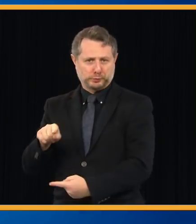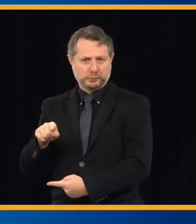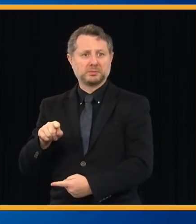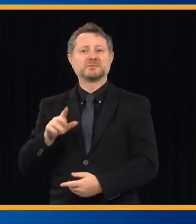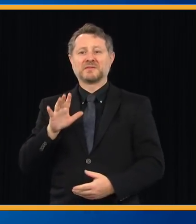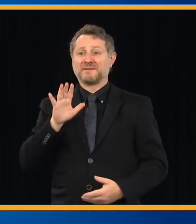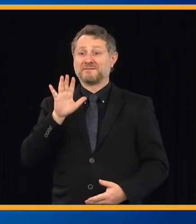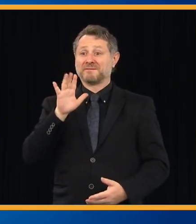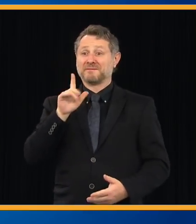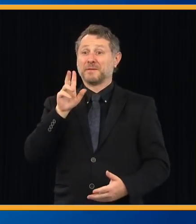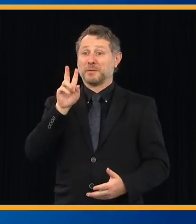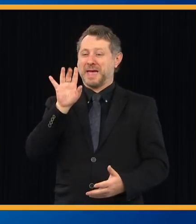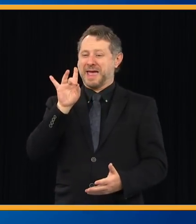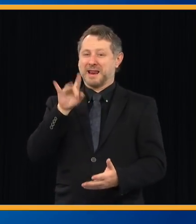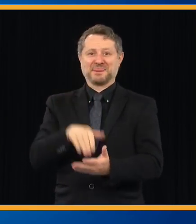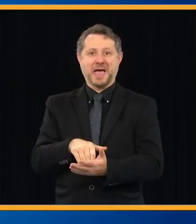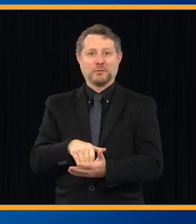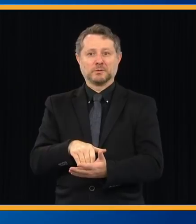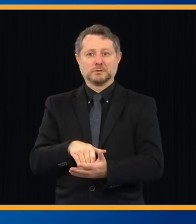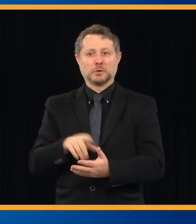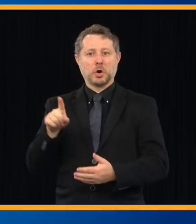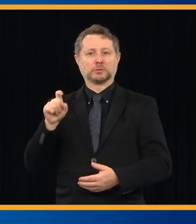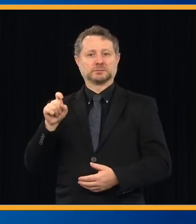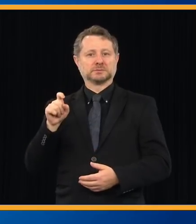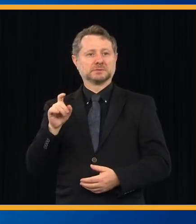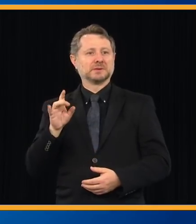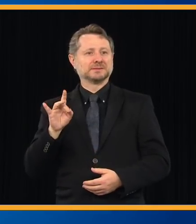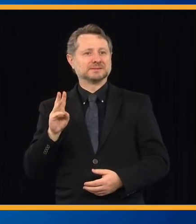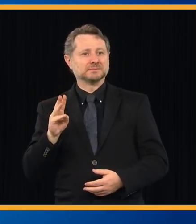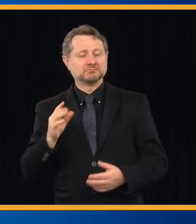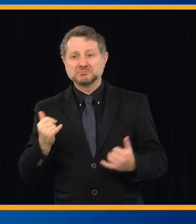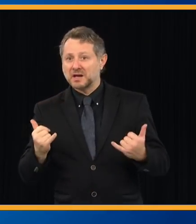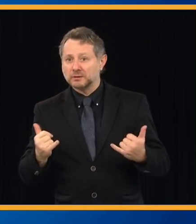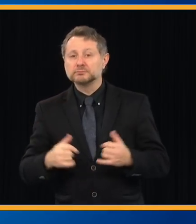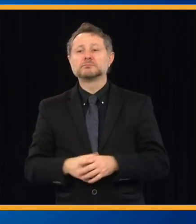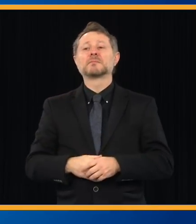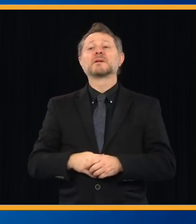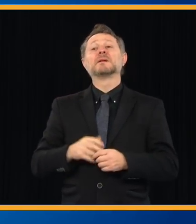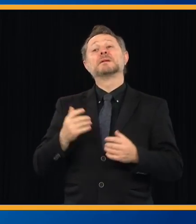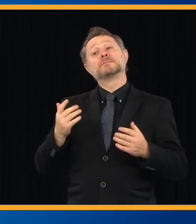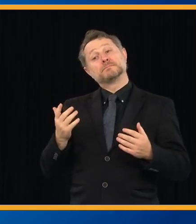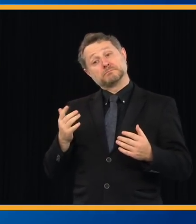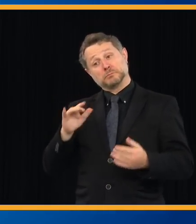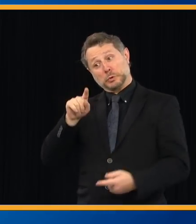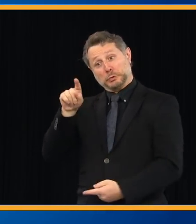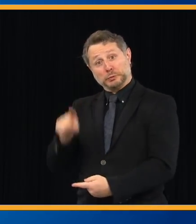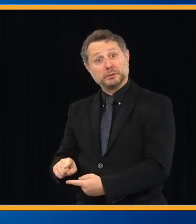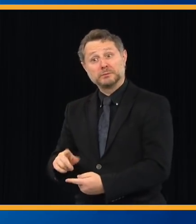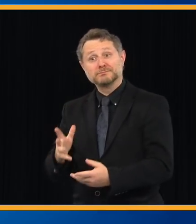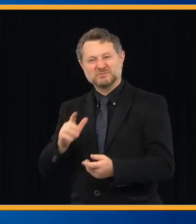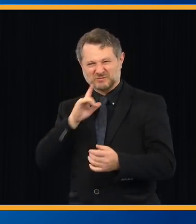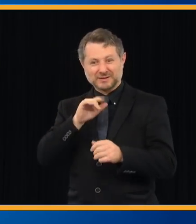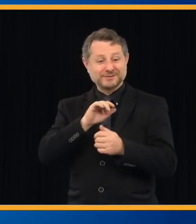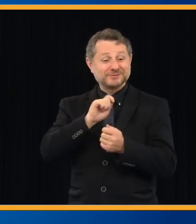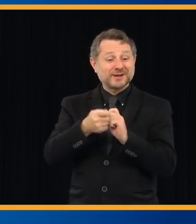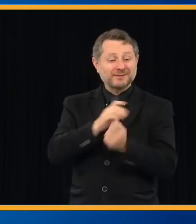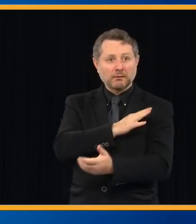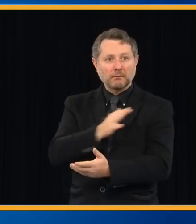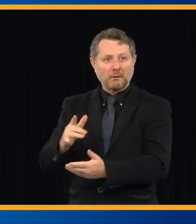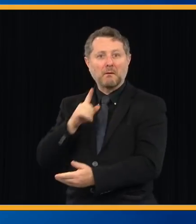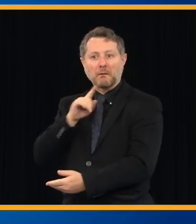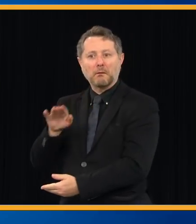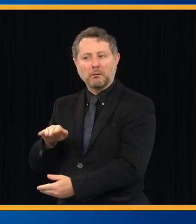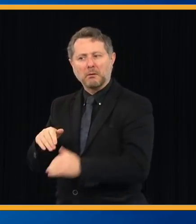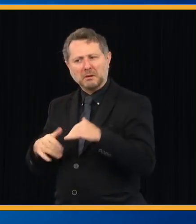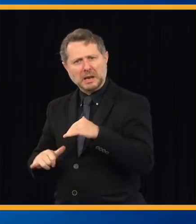8,196. Good news. Change in hospitalizations, you see, has been going